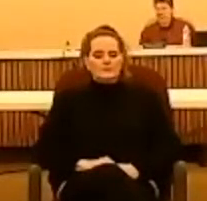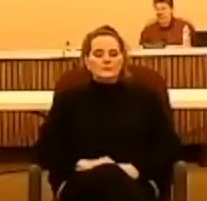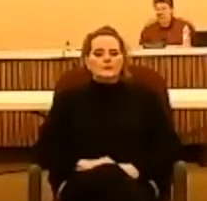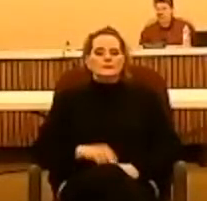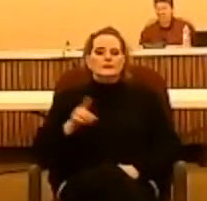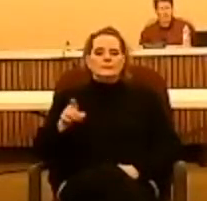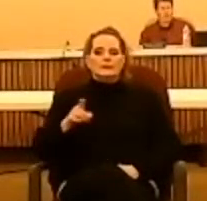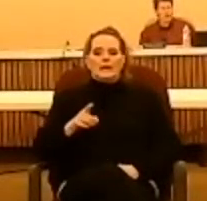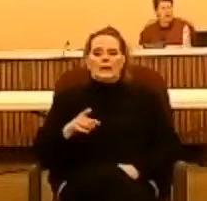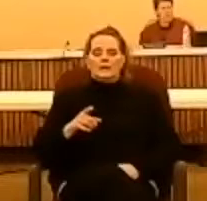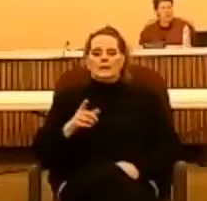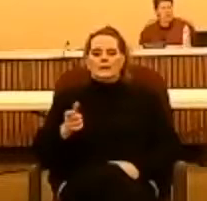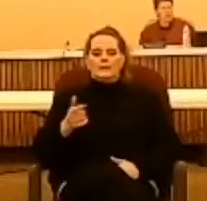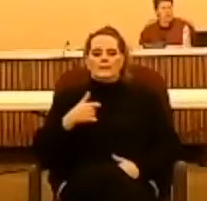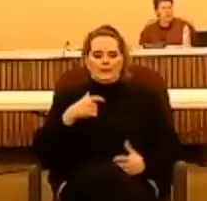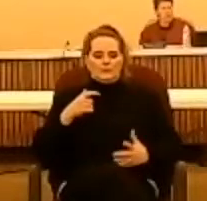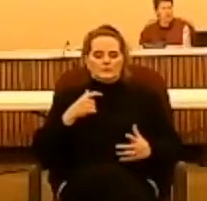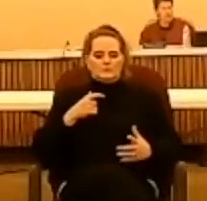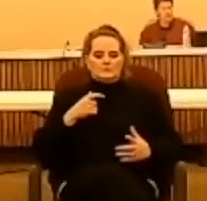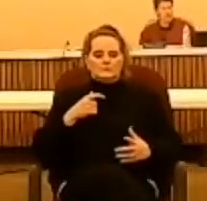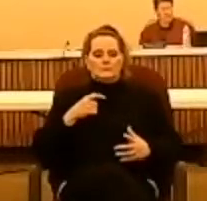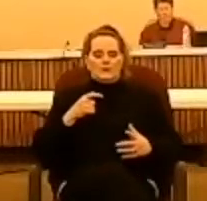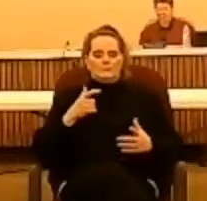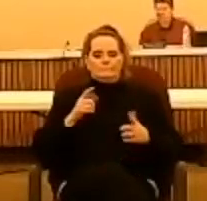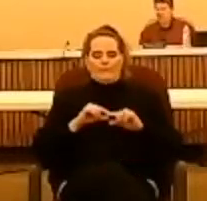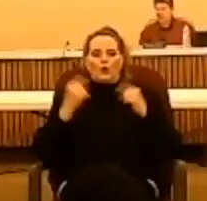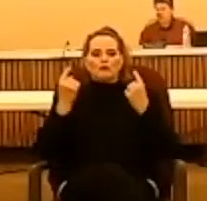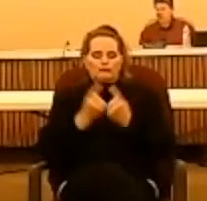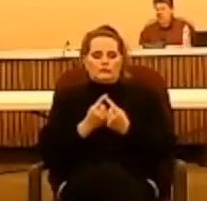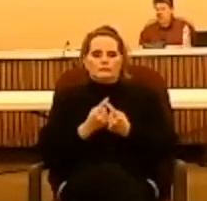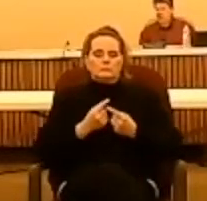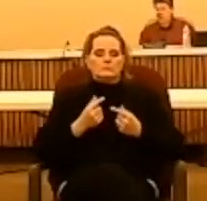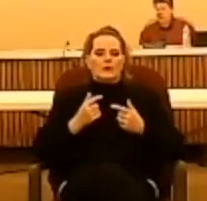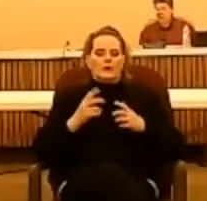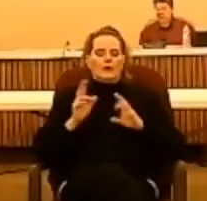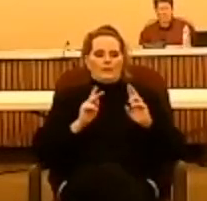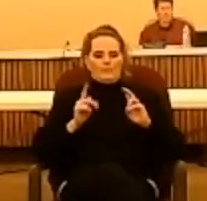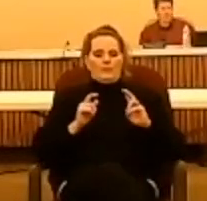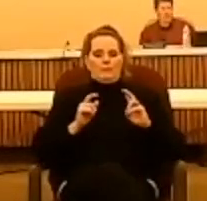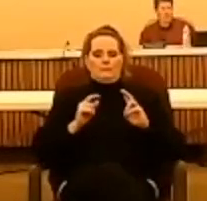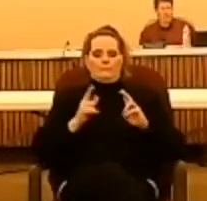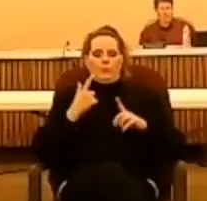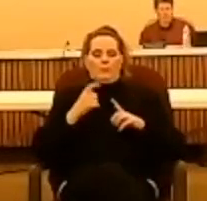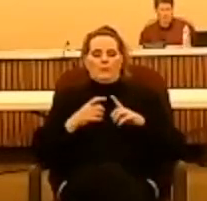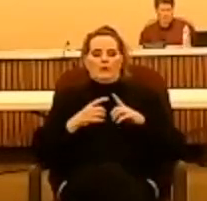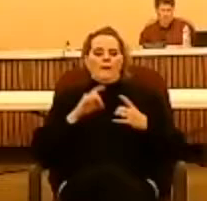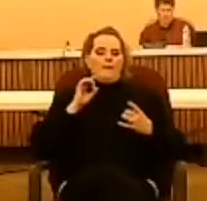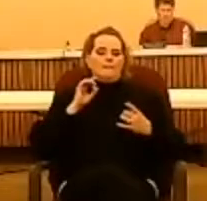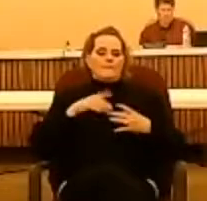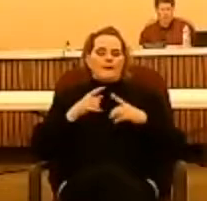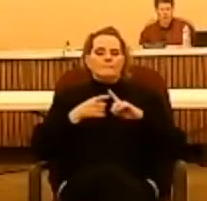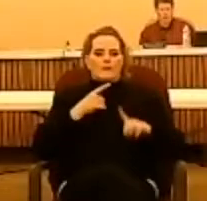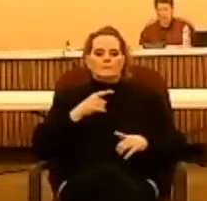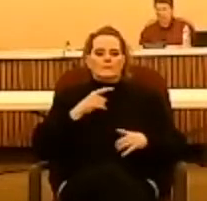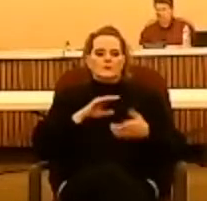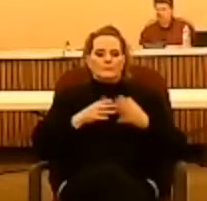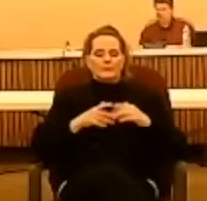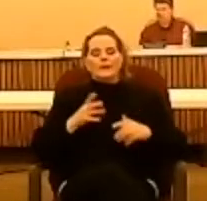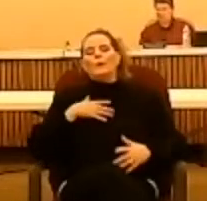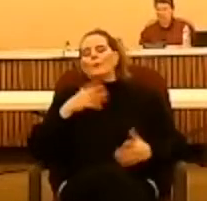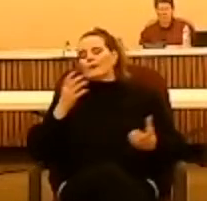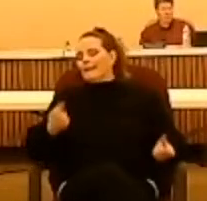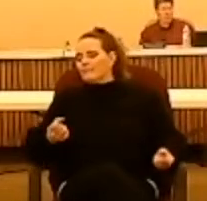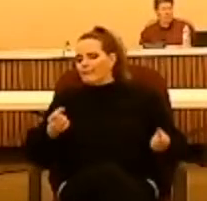resident panel to get input from the community. And like I said, there'll be a lot of opportunities for public hearings